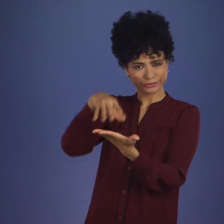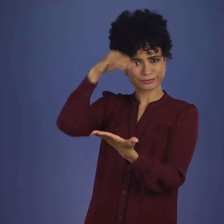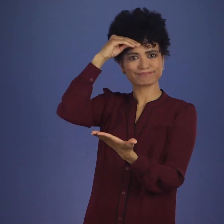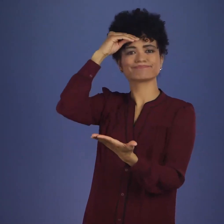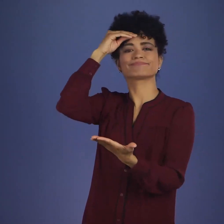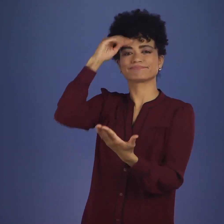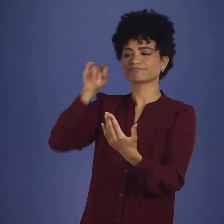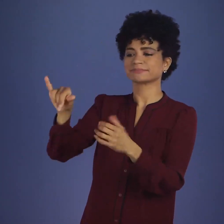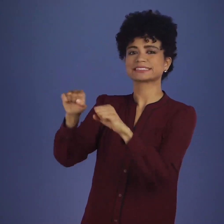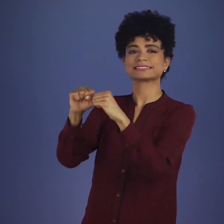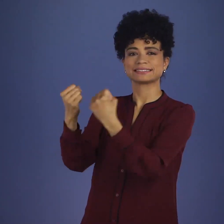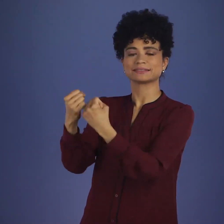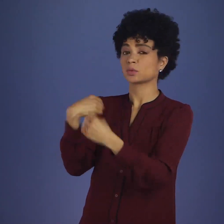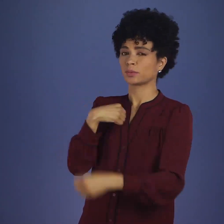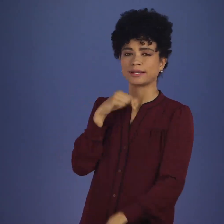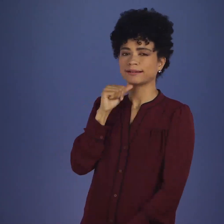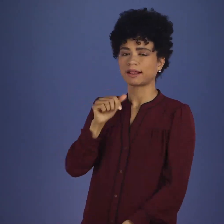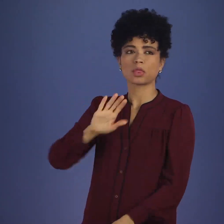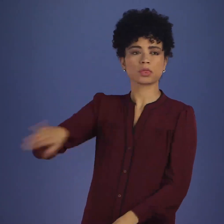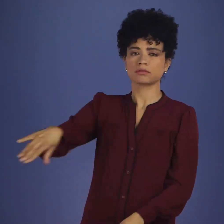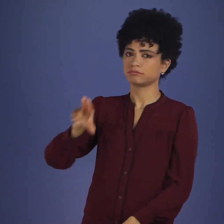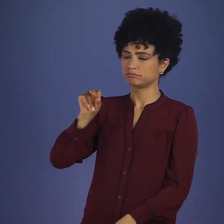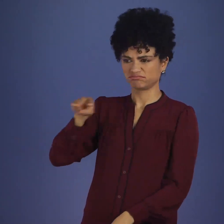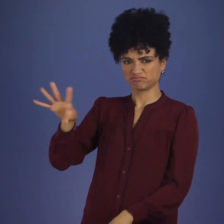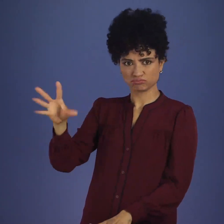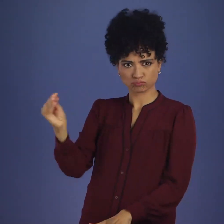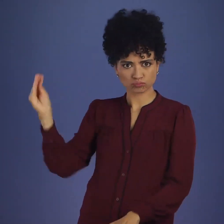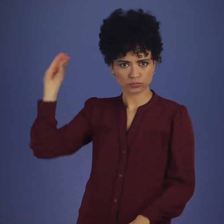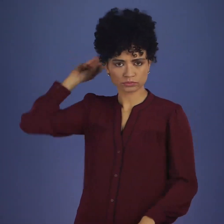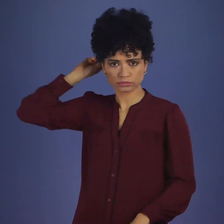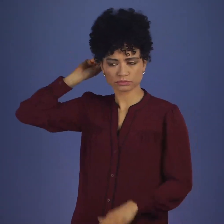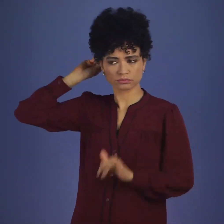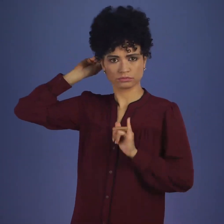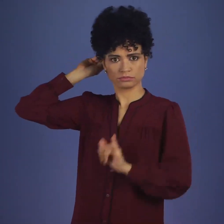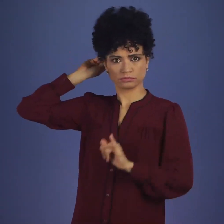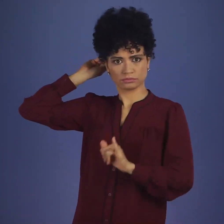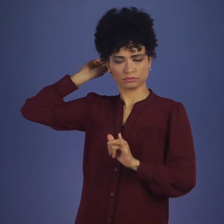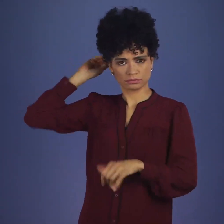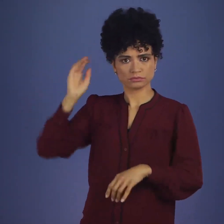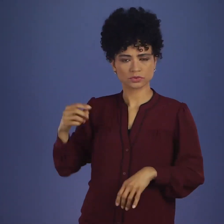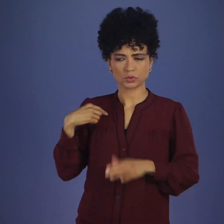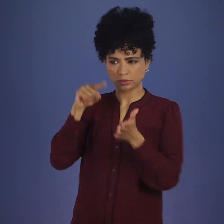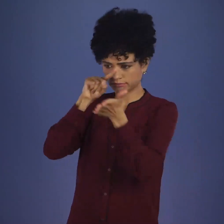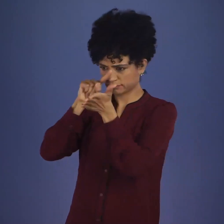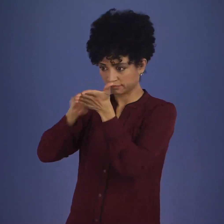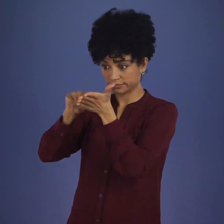The lesson to be learned from the Washingtonians was not overlooked by Alcoholics Anonymous.